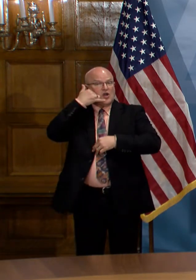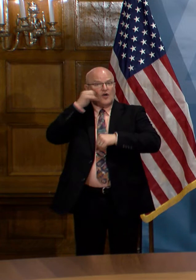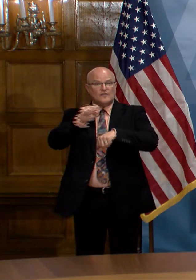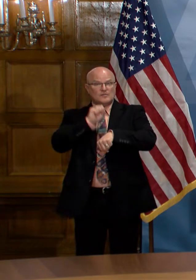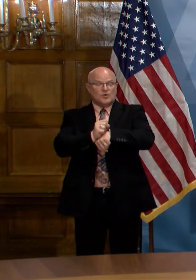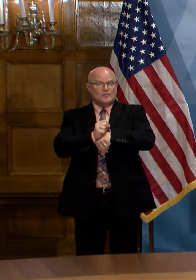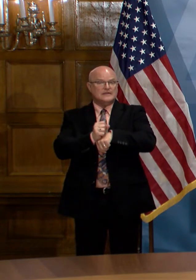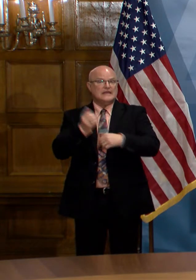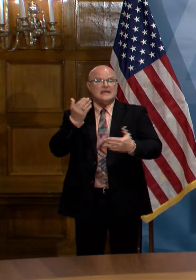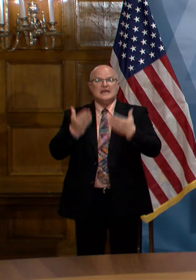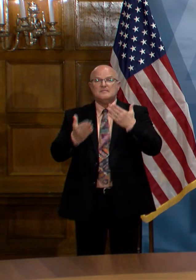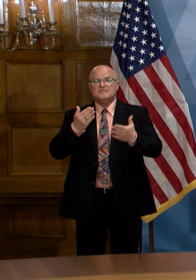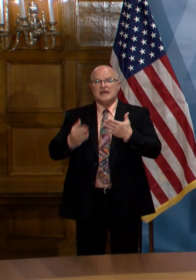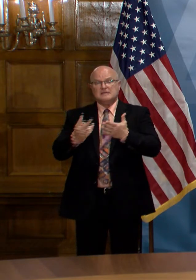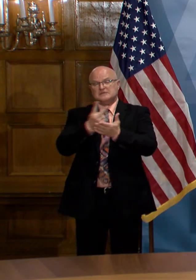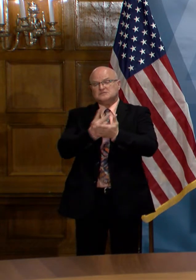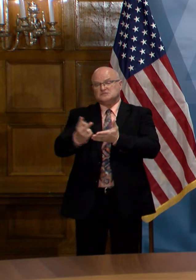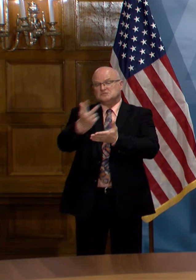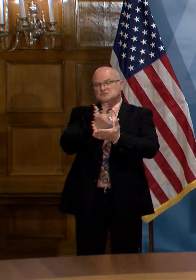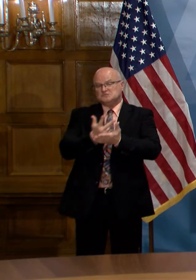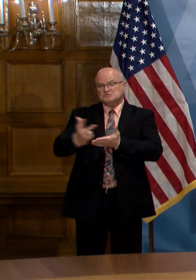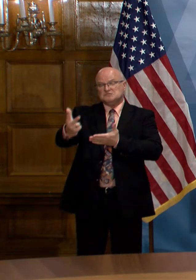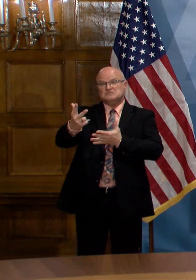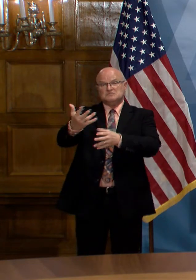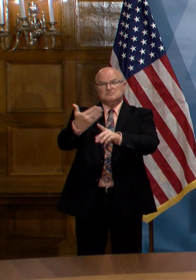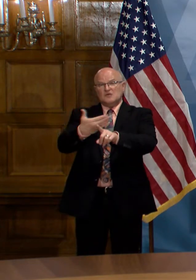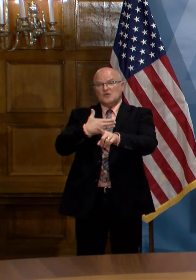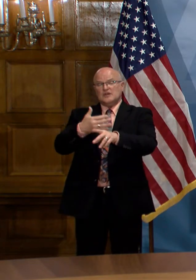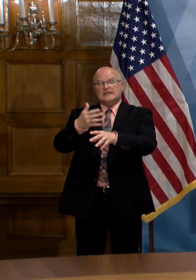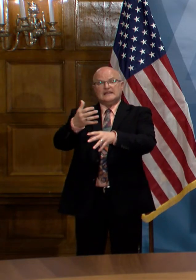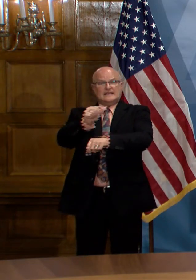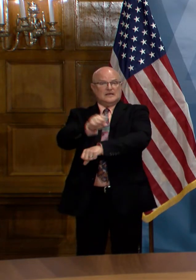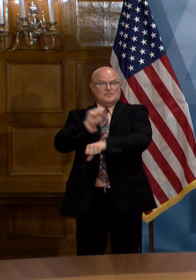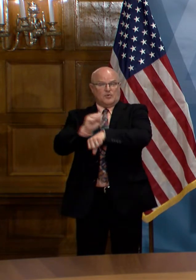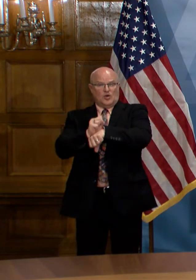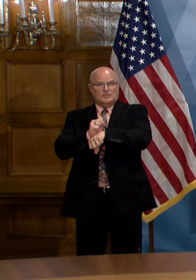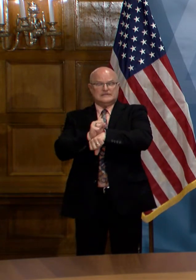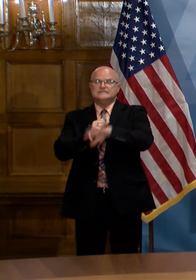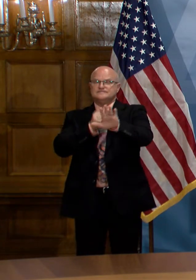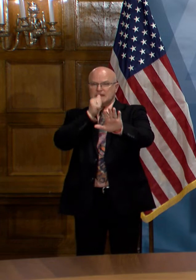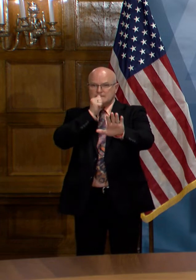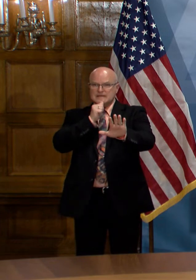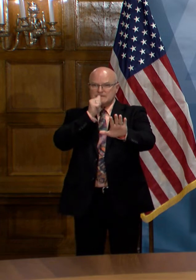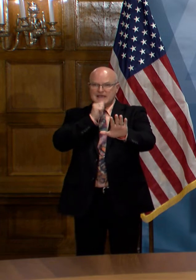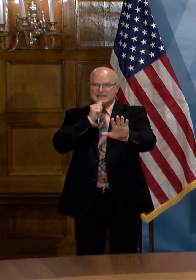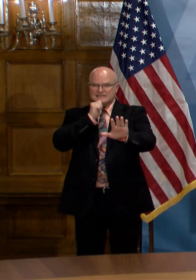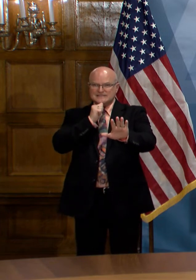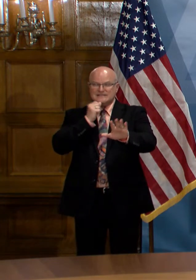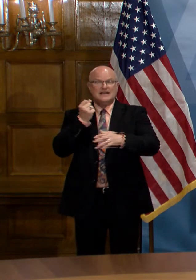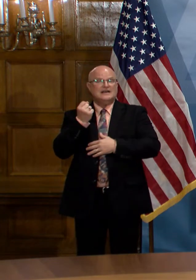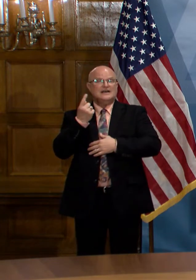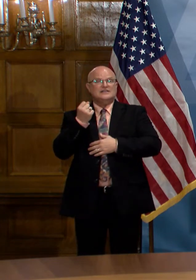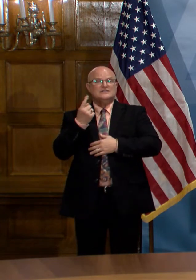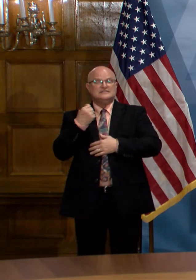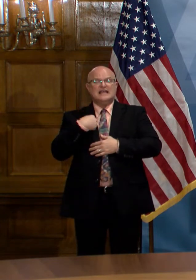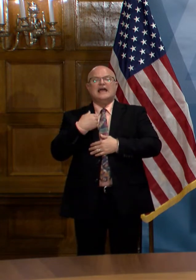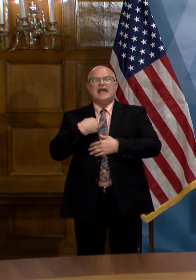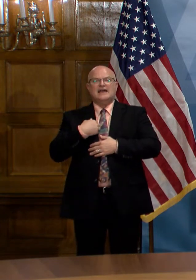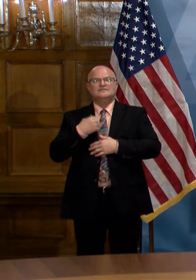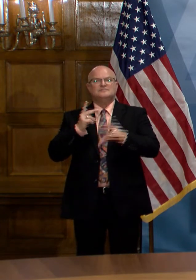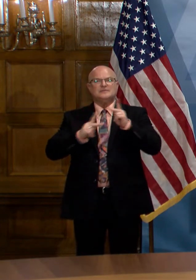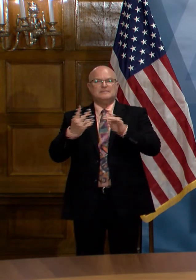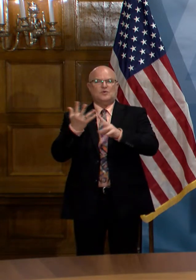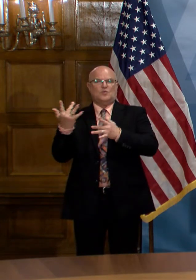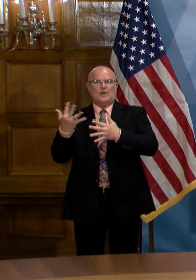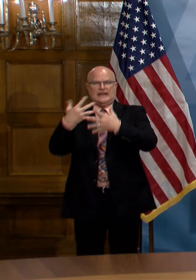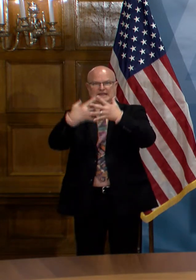It might be a while before you get that appointment. Be patient, understanding that there is that backlog, but